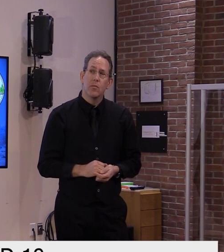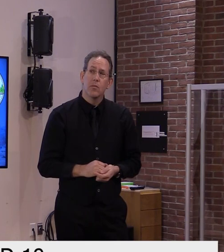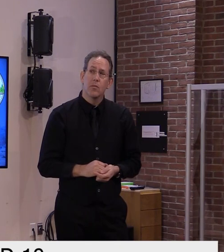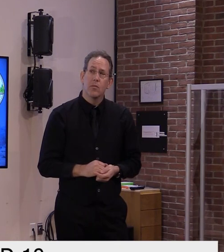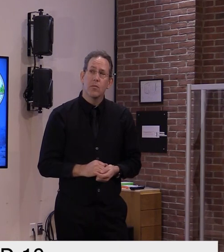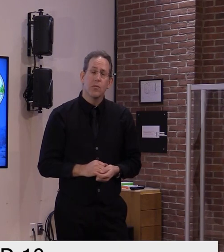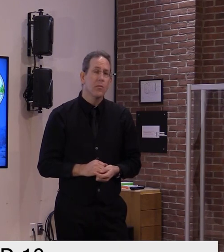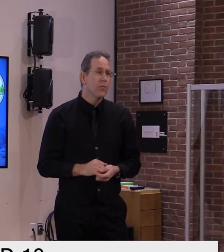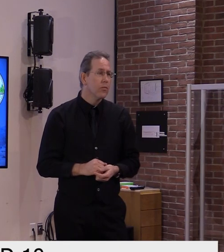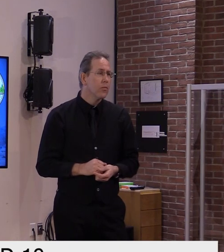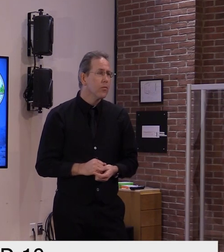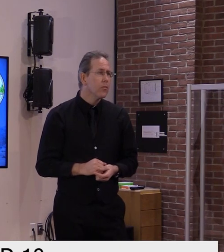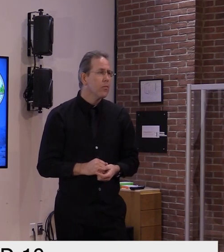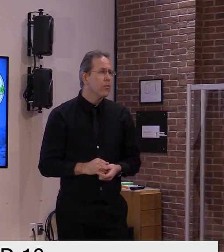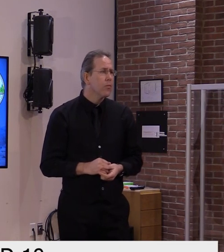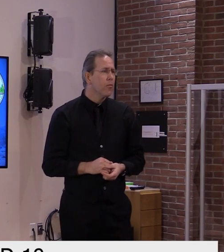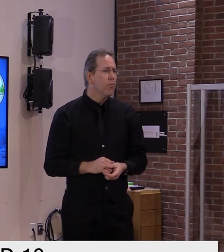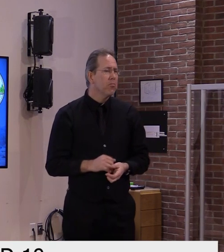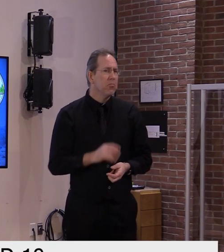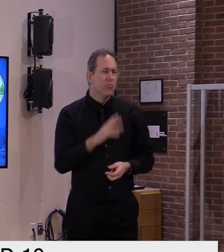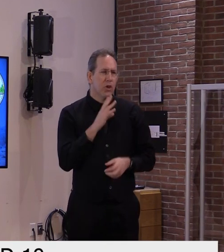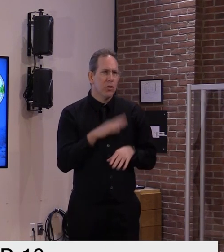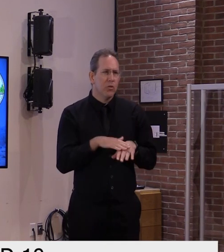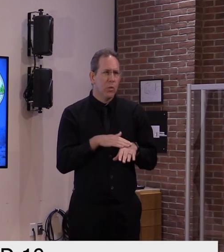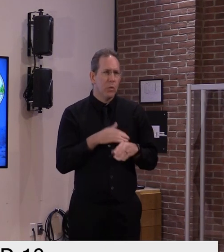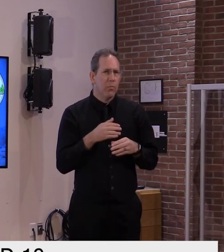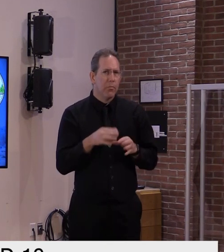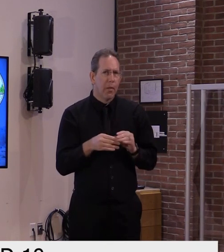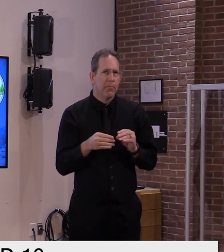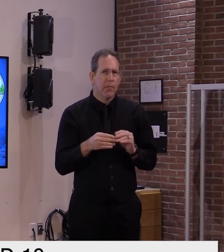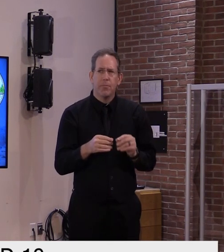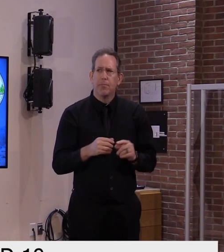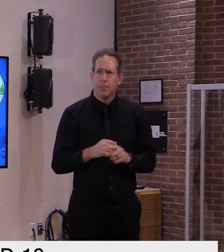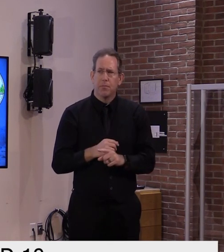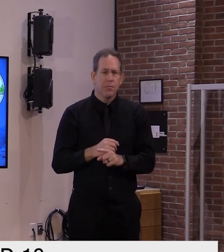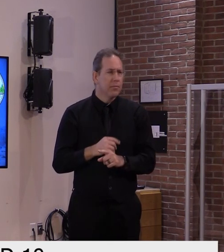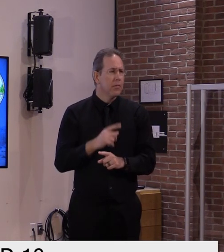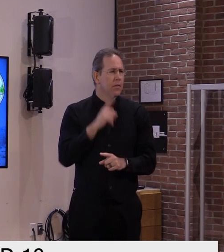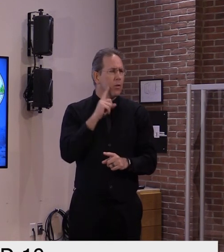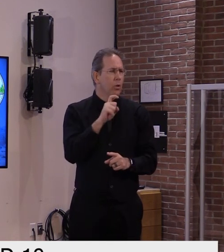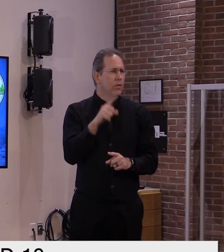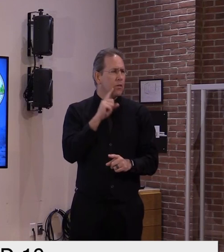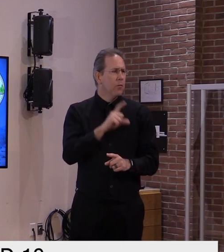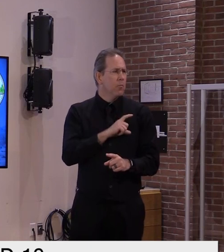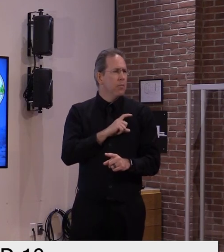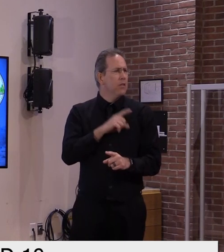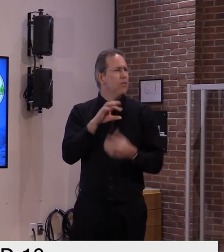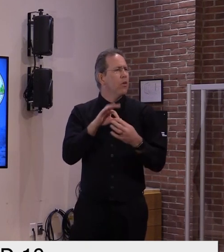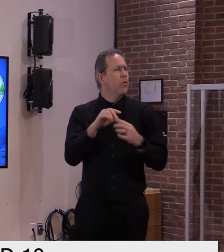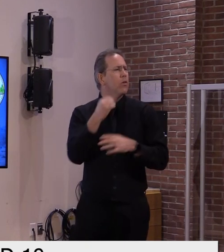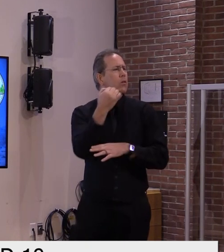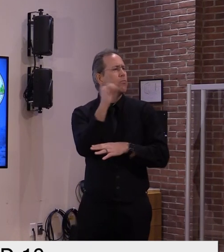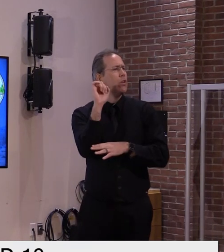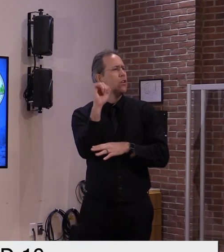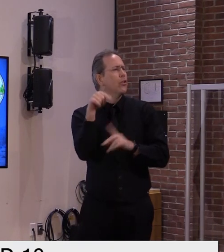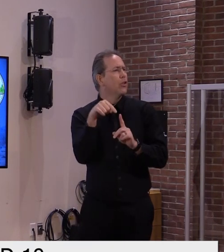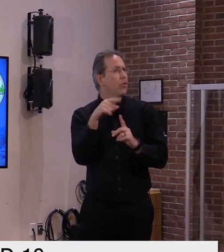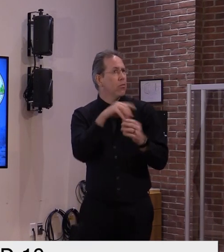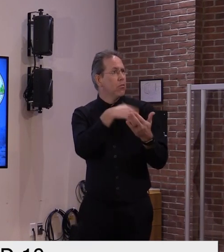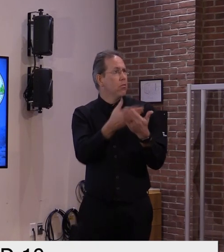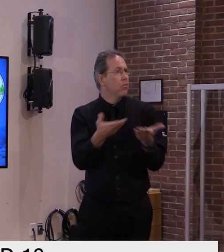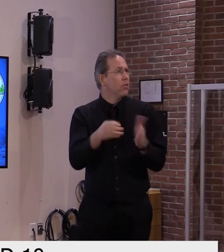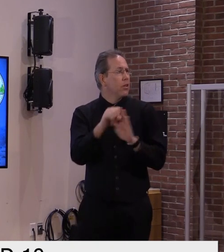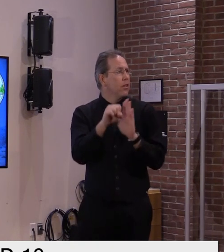armed demonstrations at the State House, if there are any, how do you go about